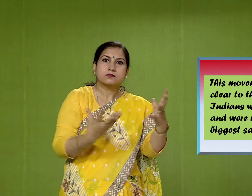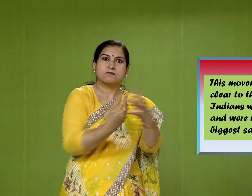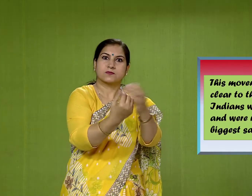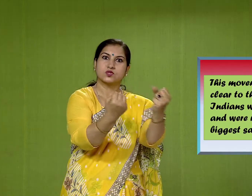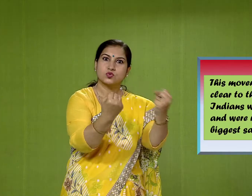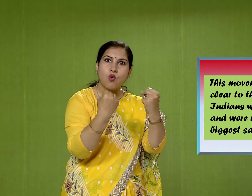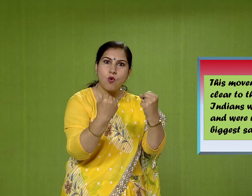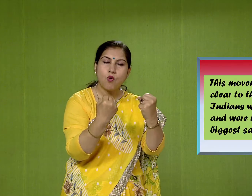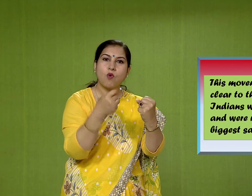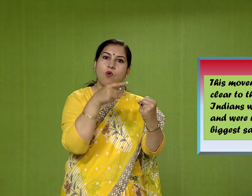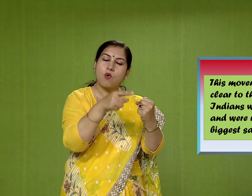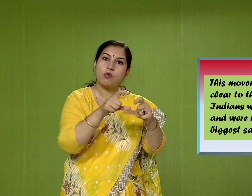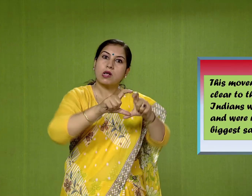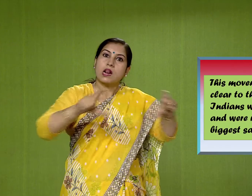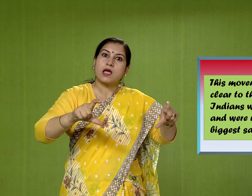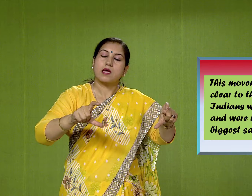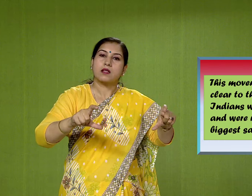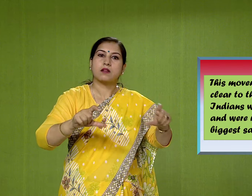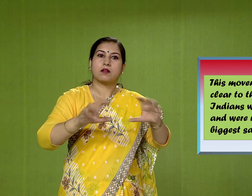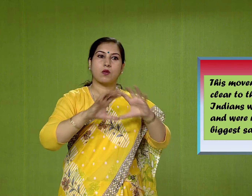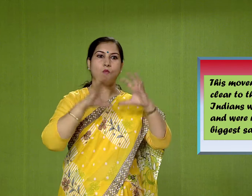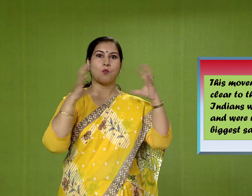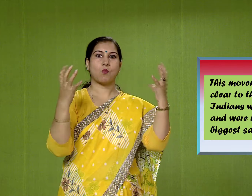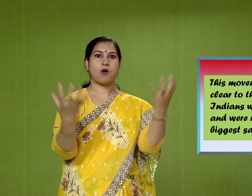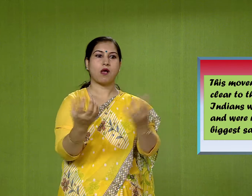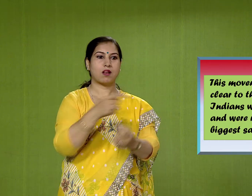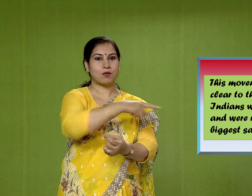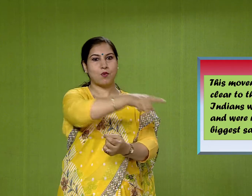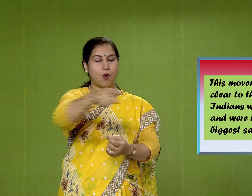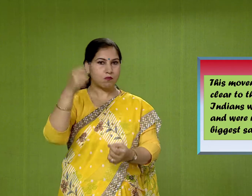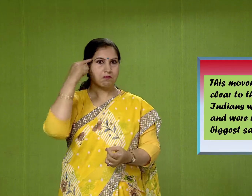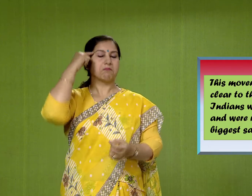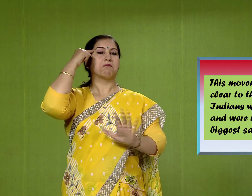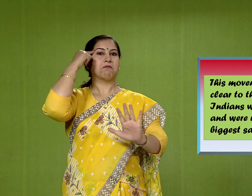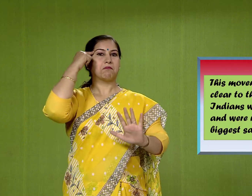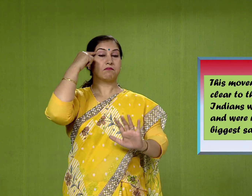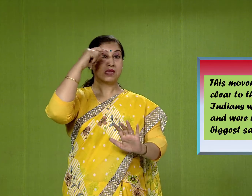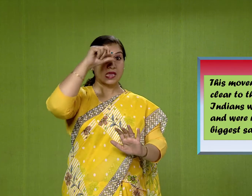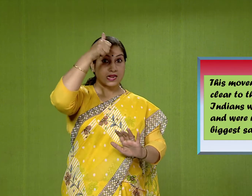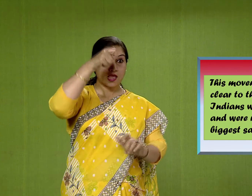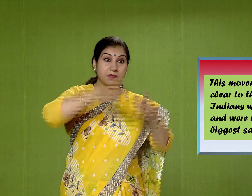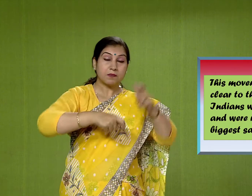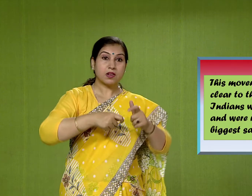This movement made it clear to the world that the Indians wanted